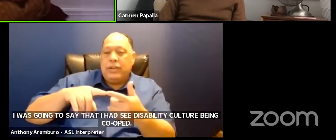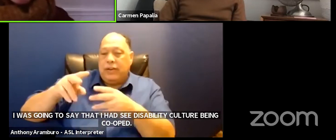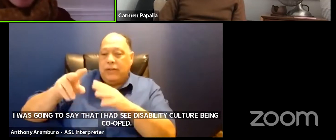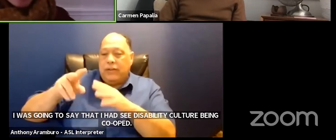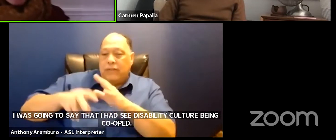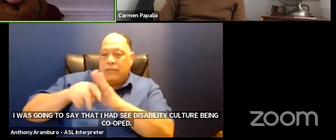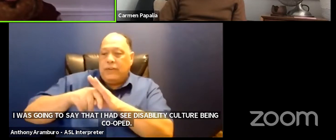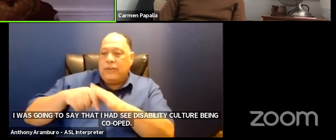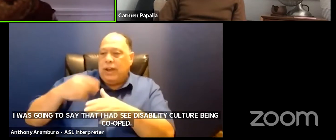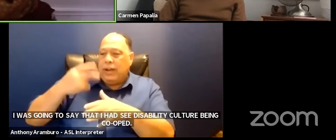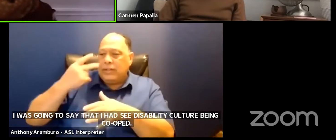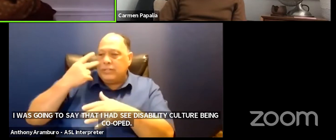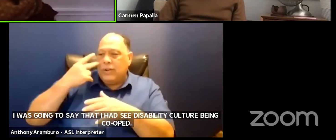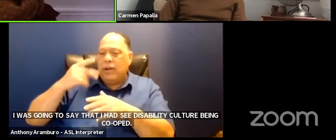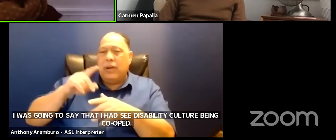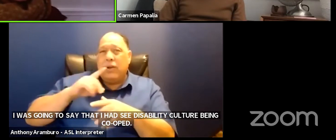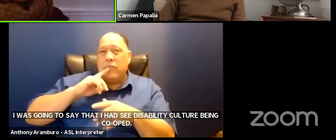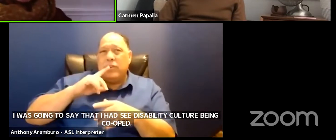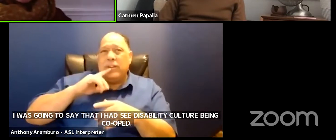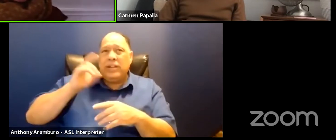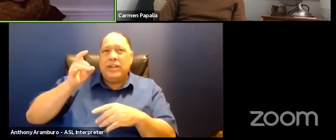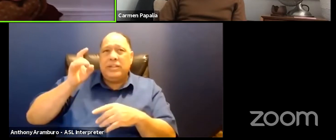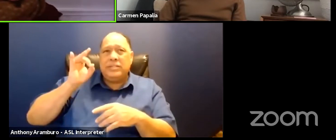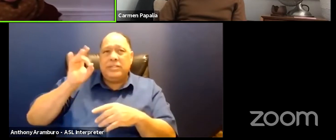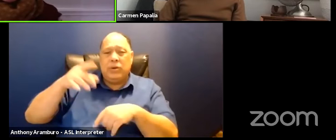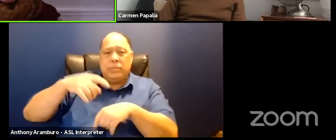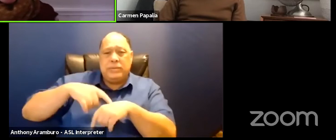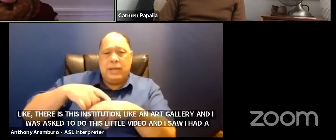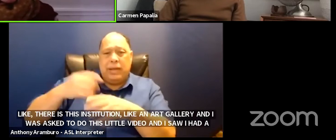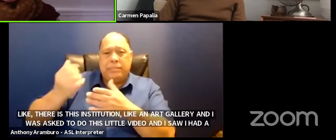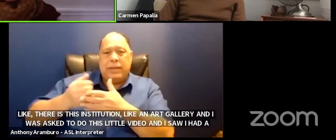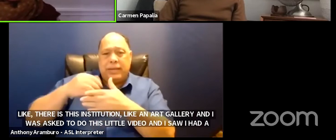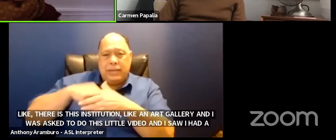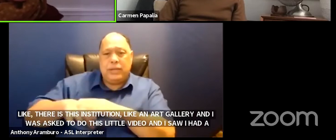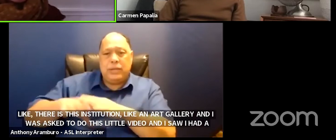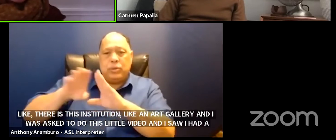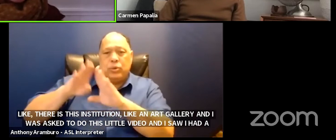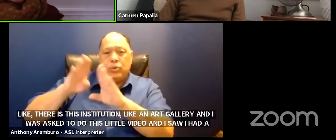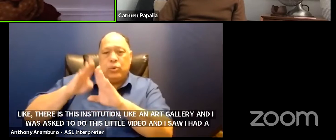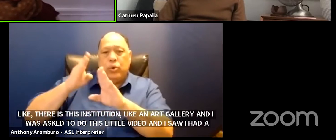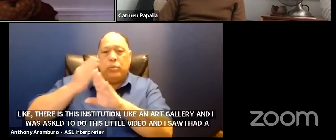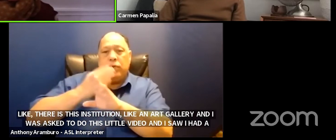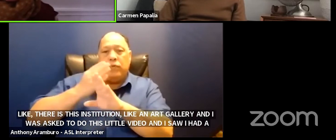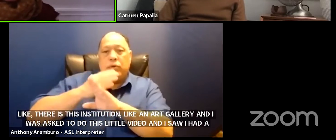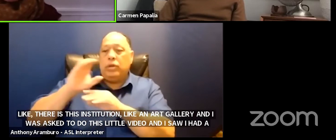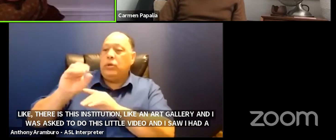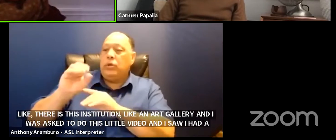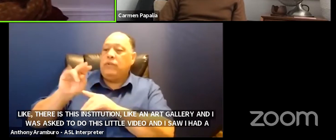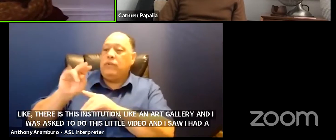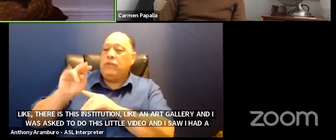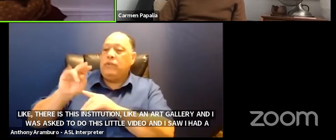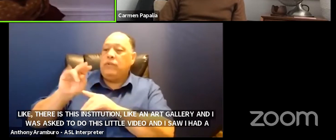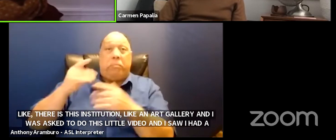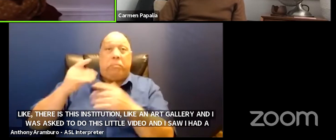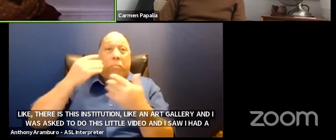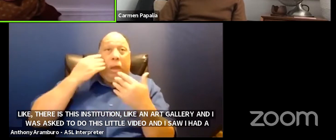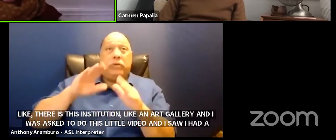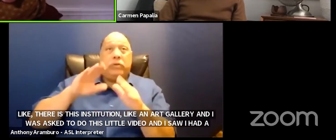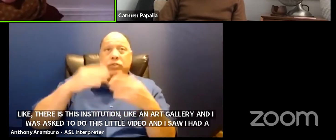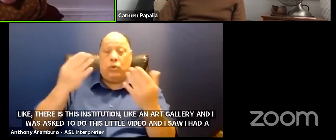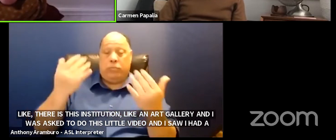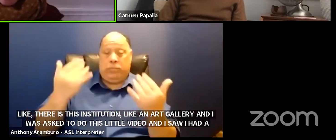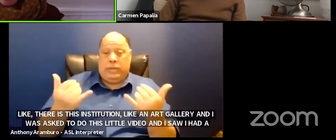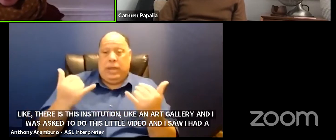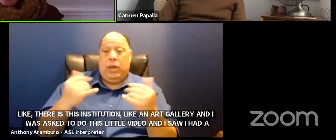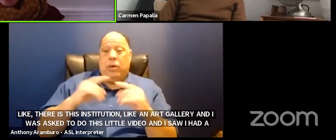that I had actually really terrible time even just getting in the door there before COVID. Like I don't know if it's open now, but